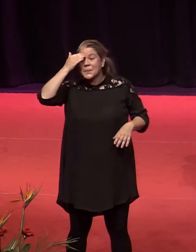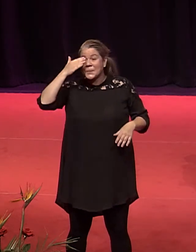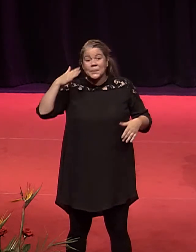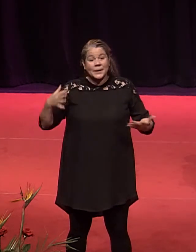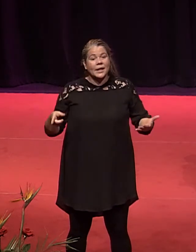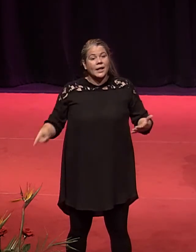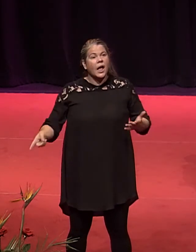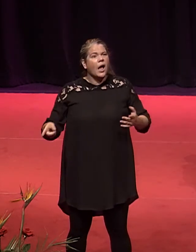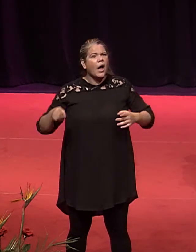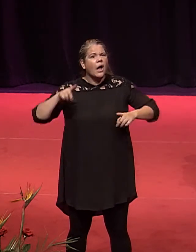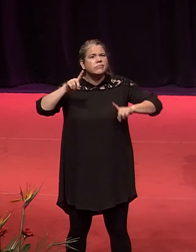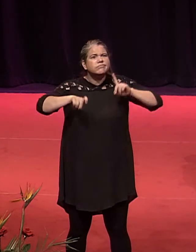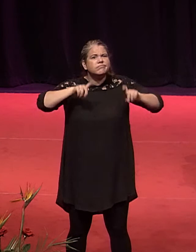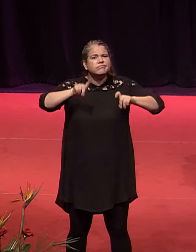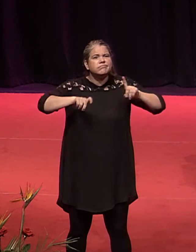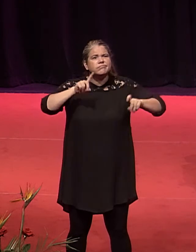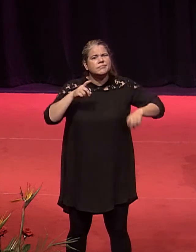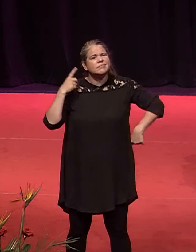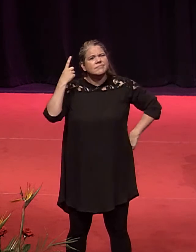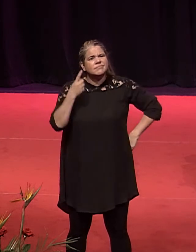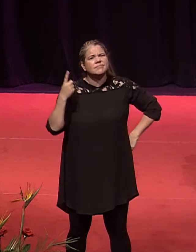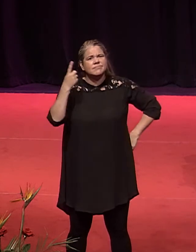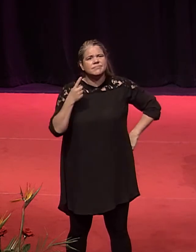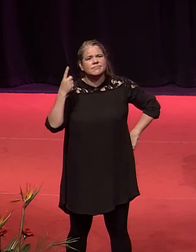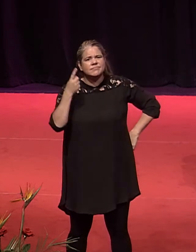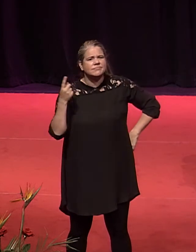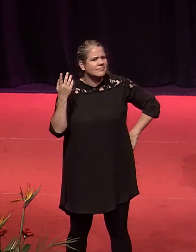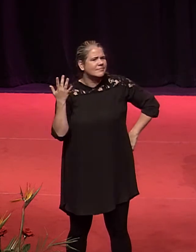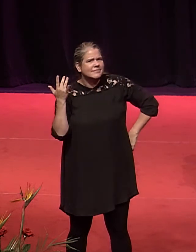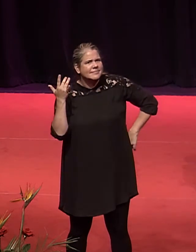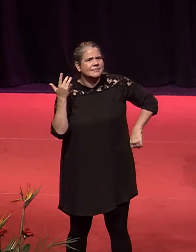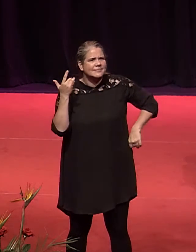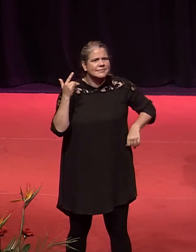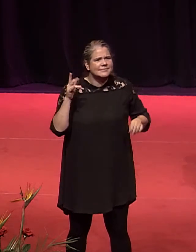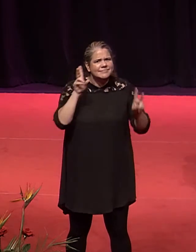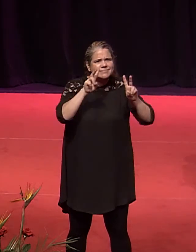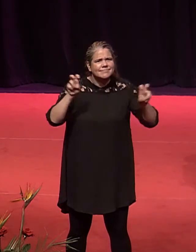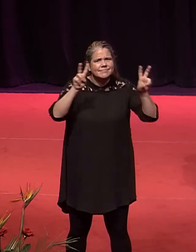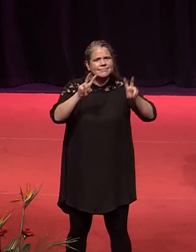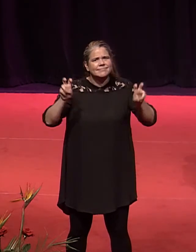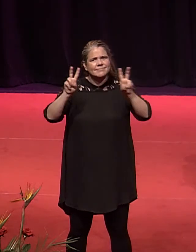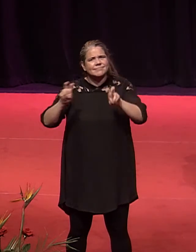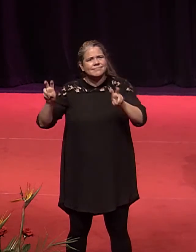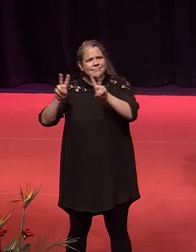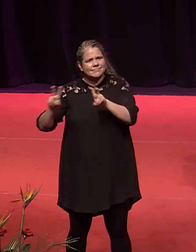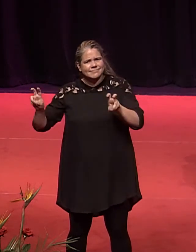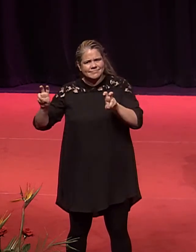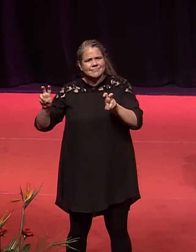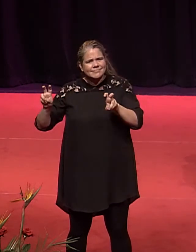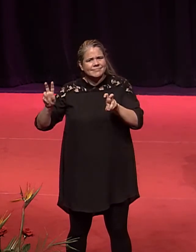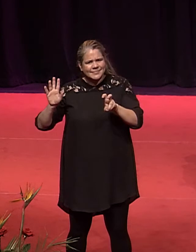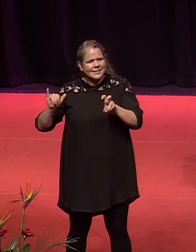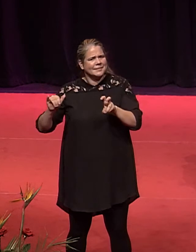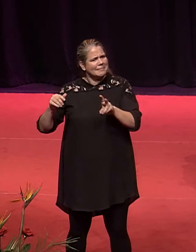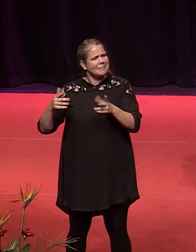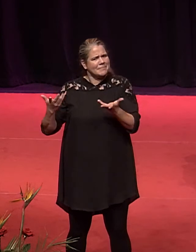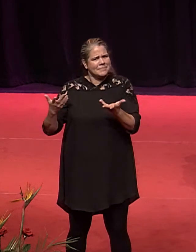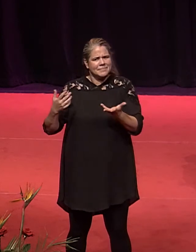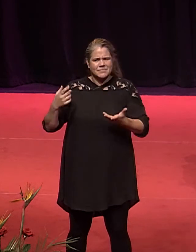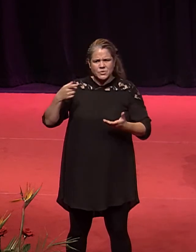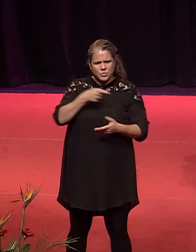questions. It pays to reignite the curiosity within you. It pays to stop and think and ask,